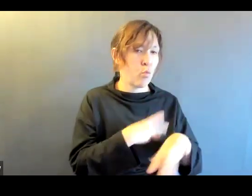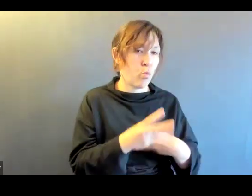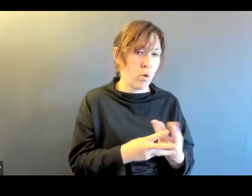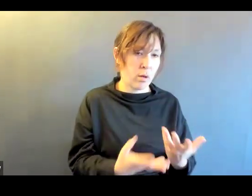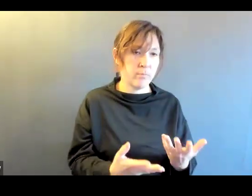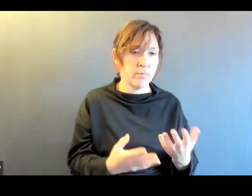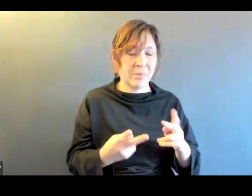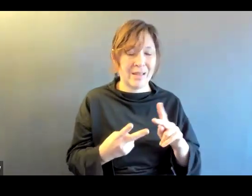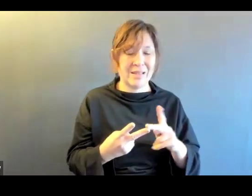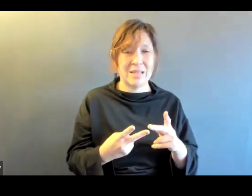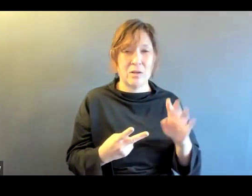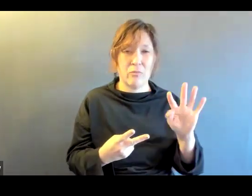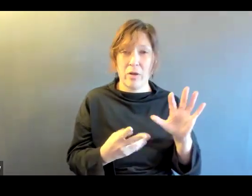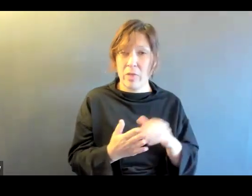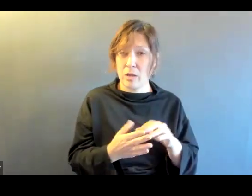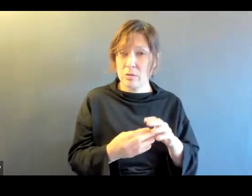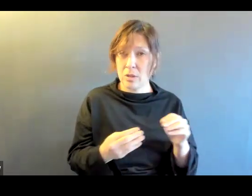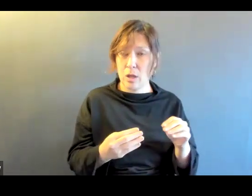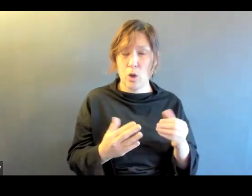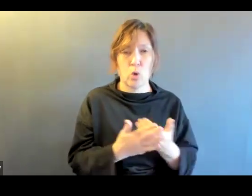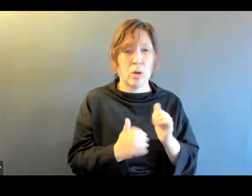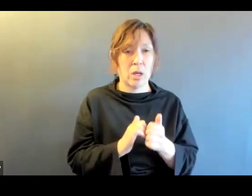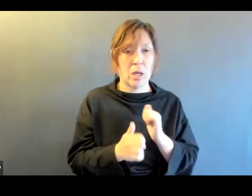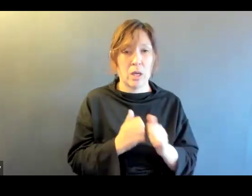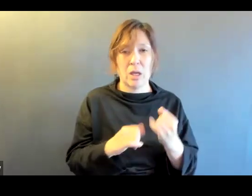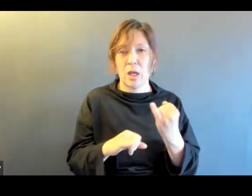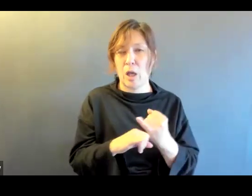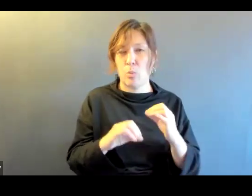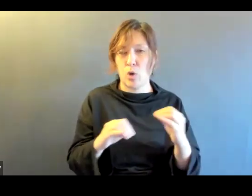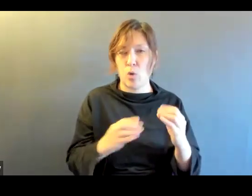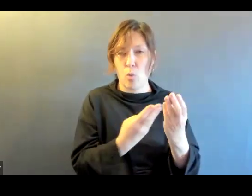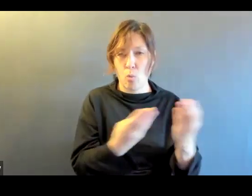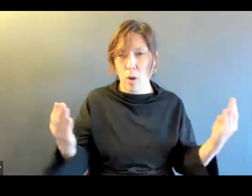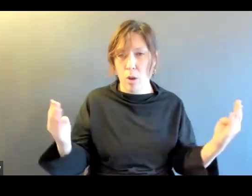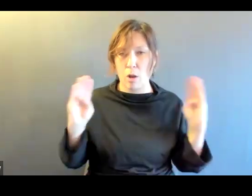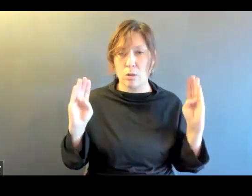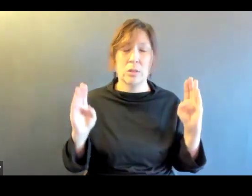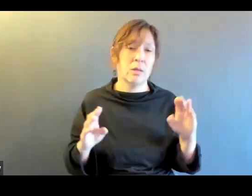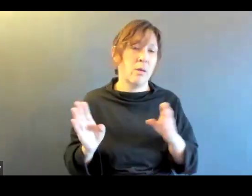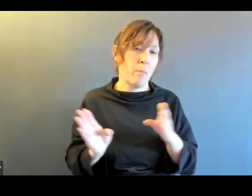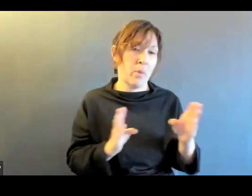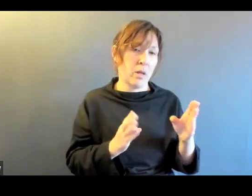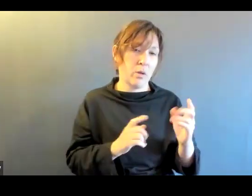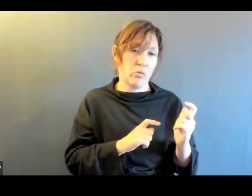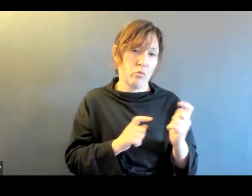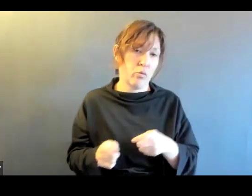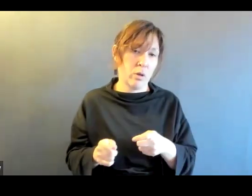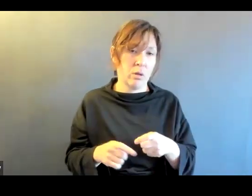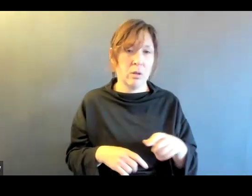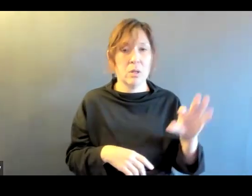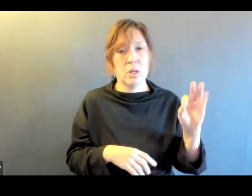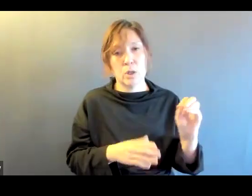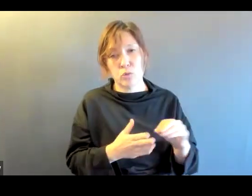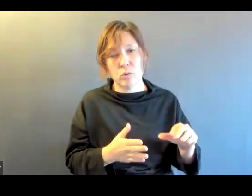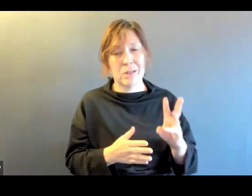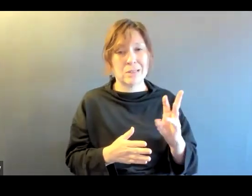a $45,000 new competitive Campus Without Walls planning grant serving 90 students and 6 staff members